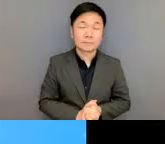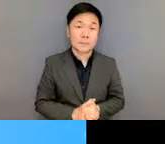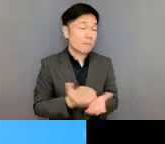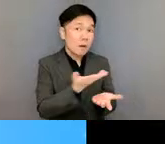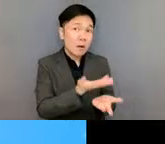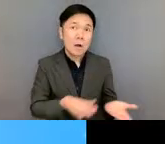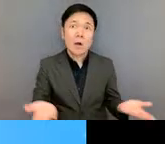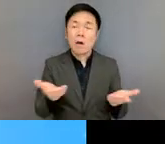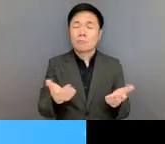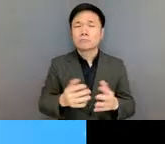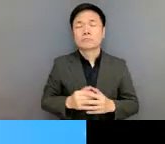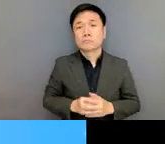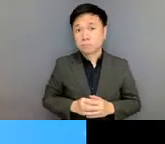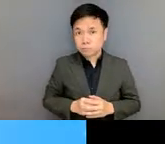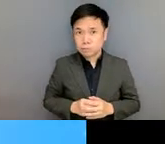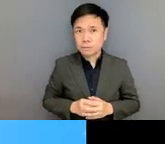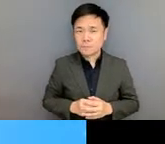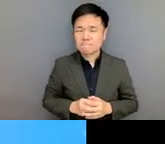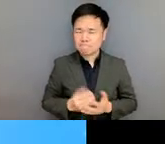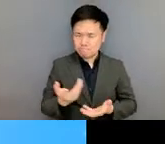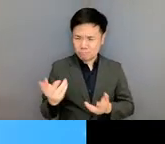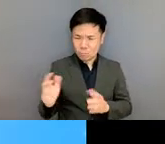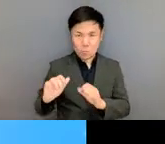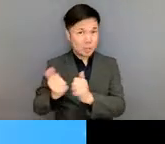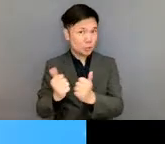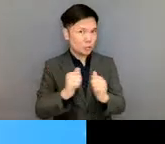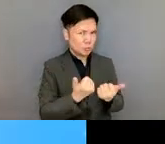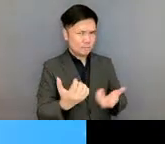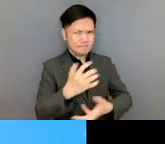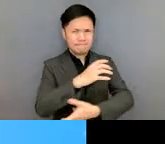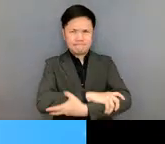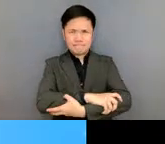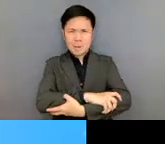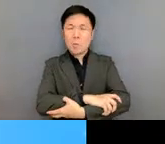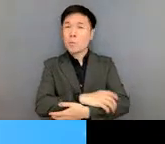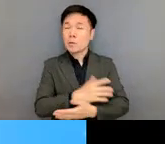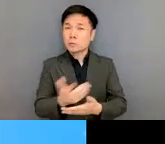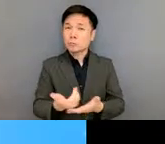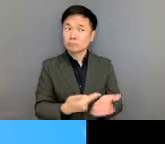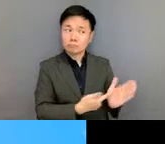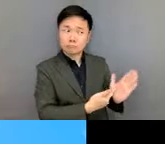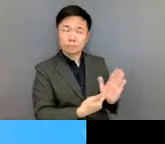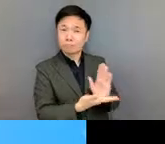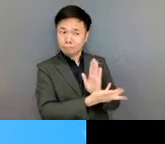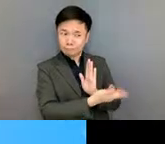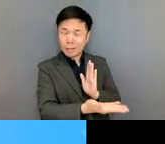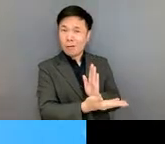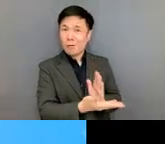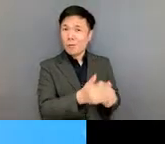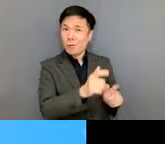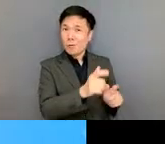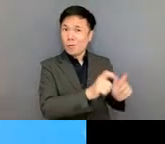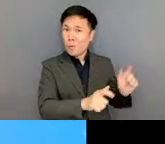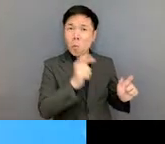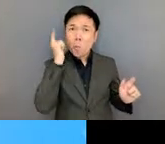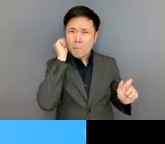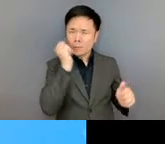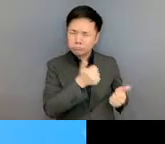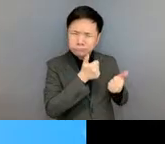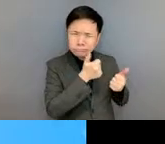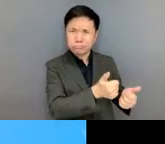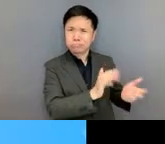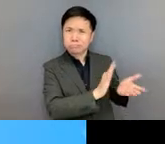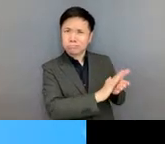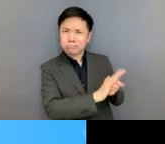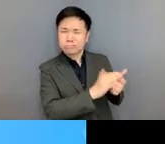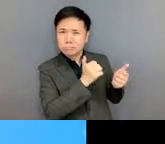highlighted the contributions of women in tourism. We have together